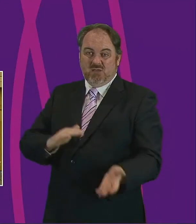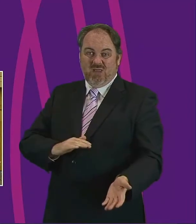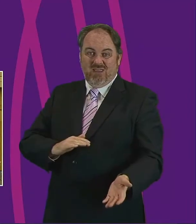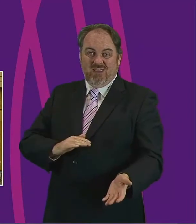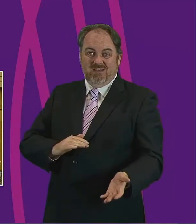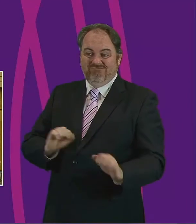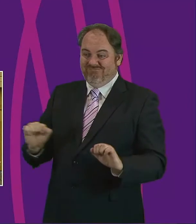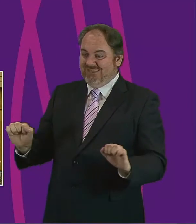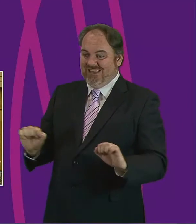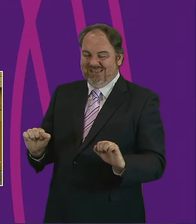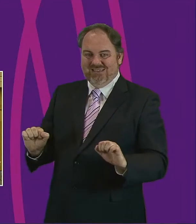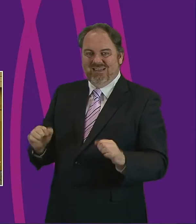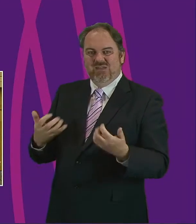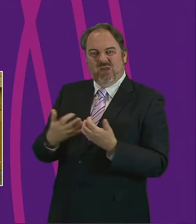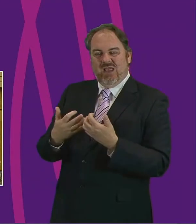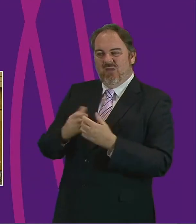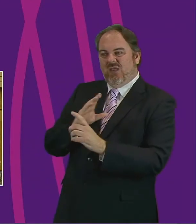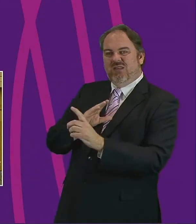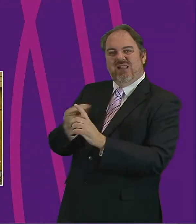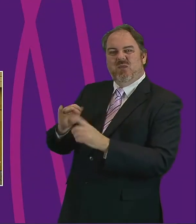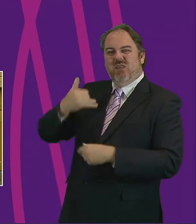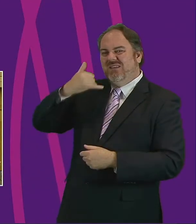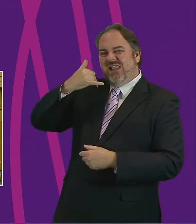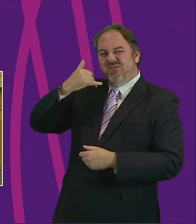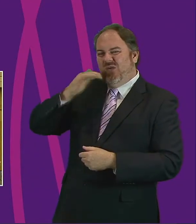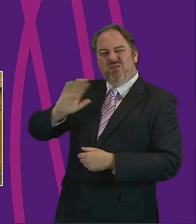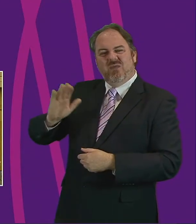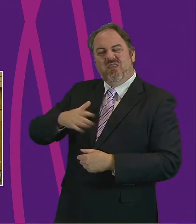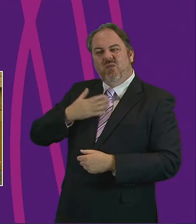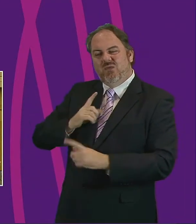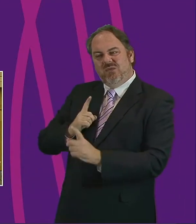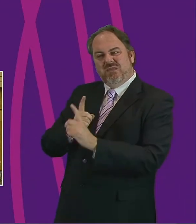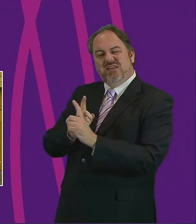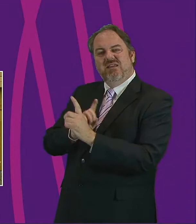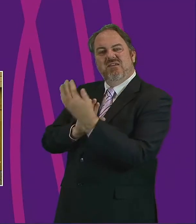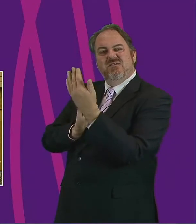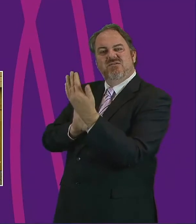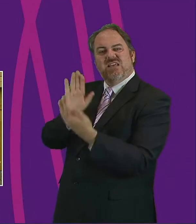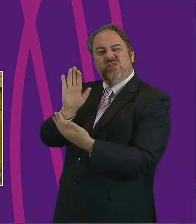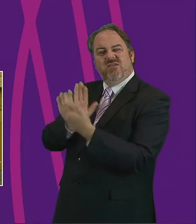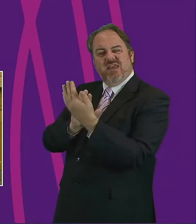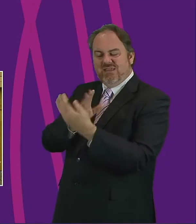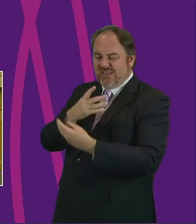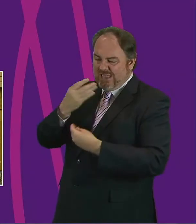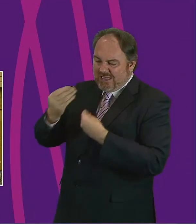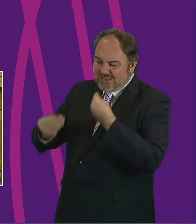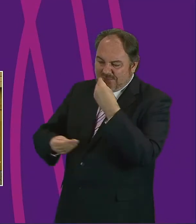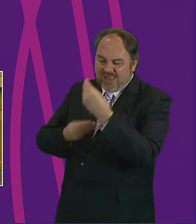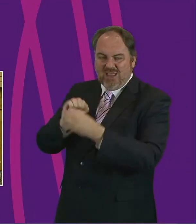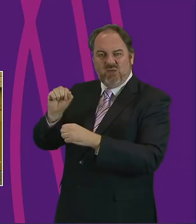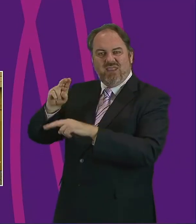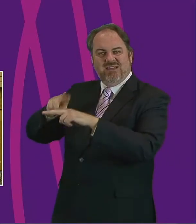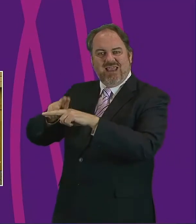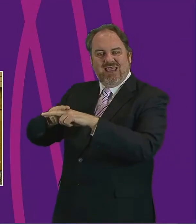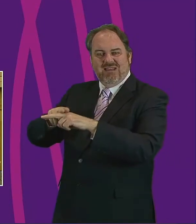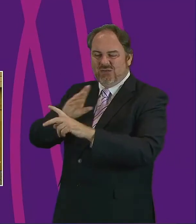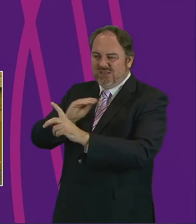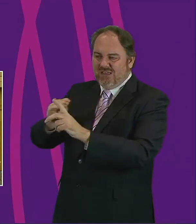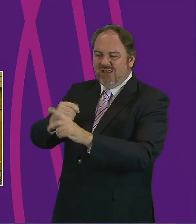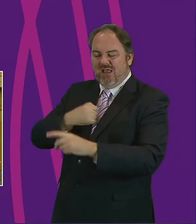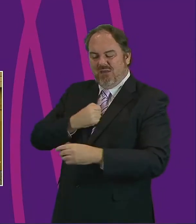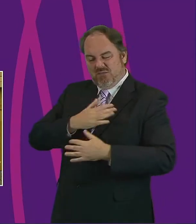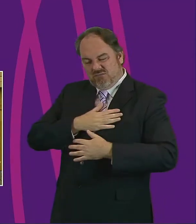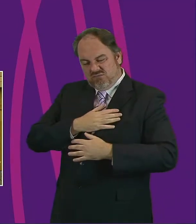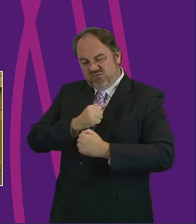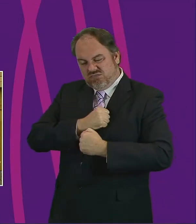to tell him face to face. And as my friend has said, he's not just as saddened by the loss of his mother,